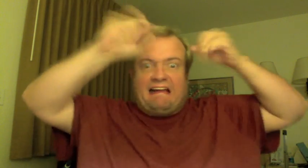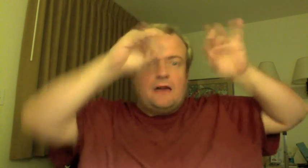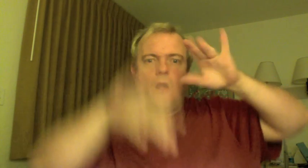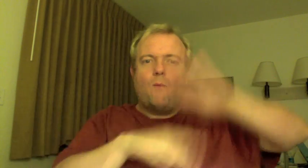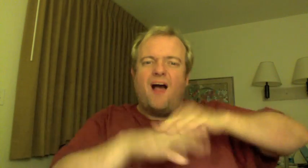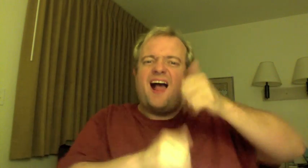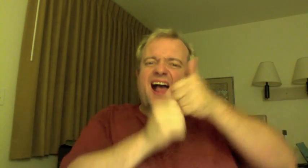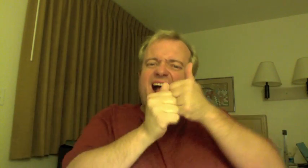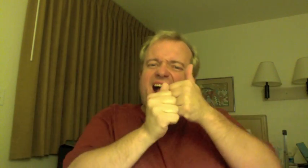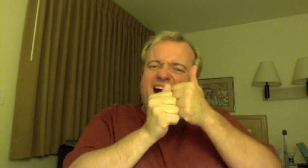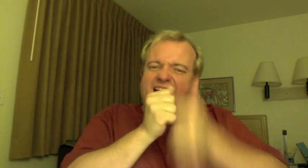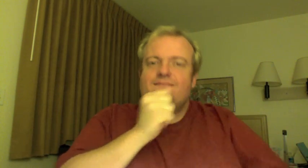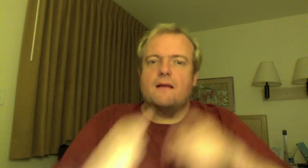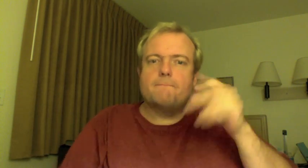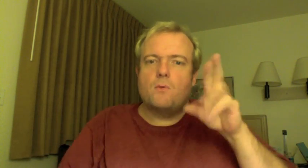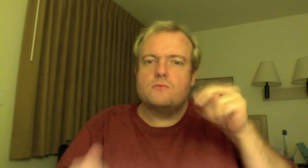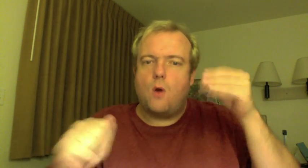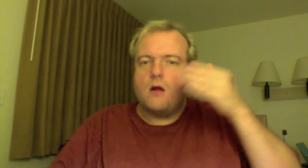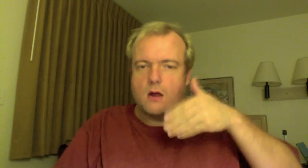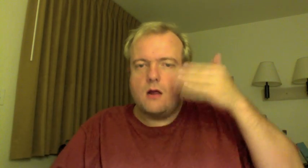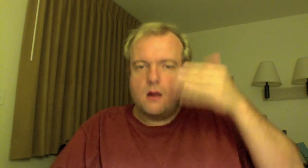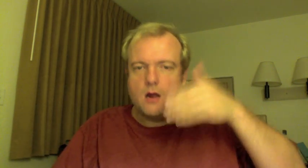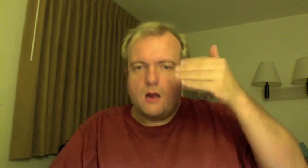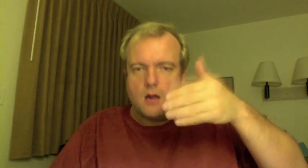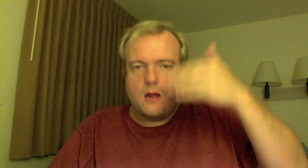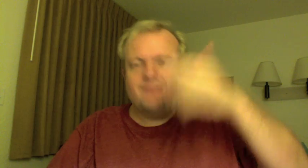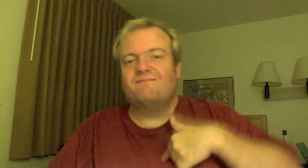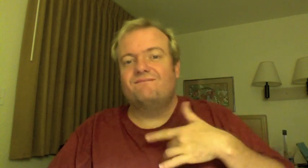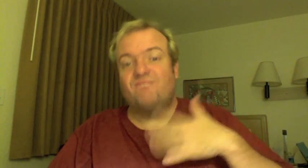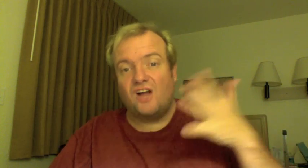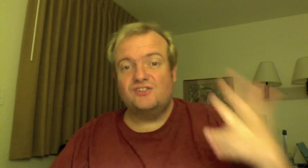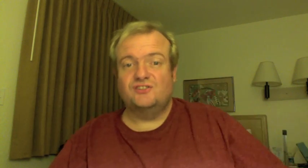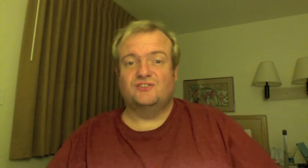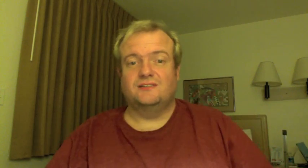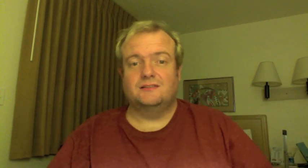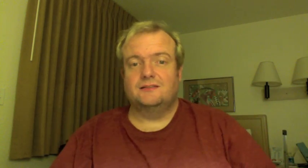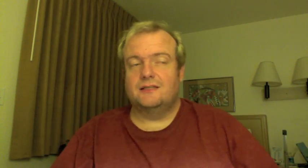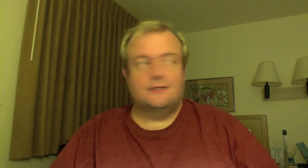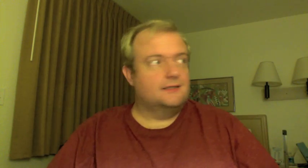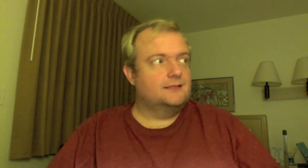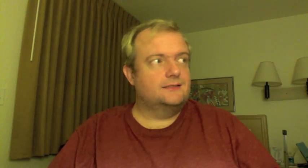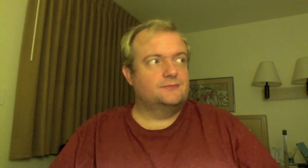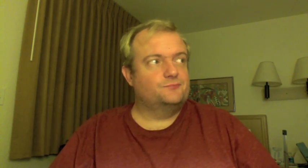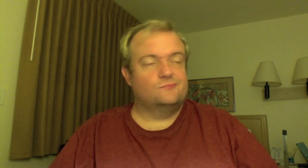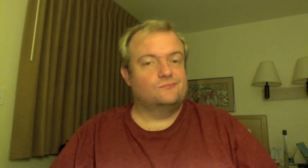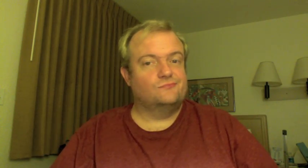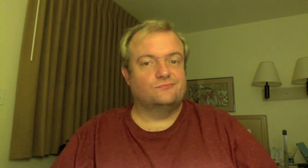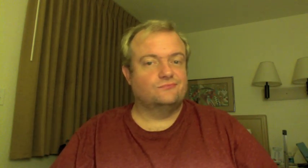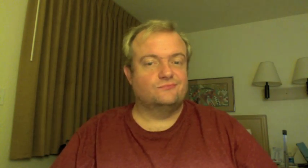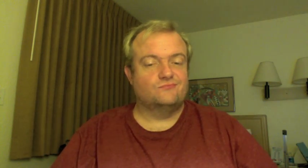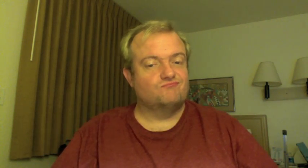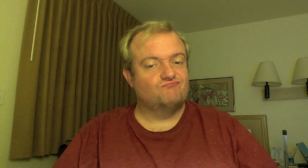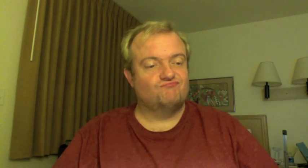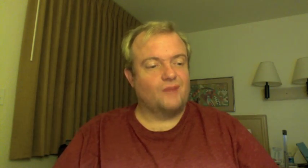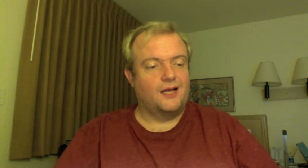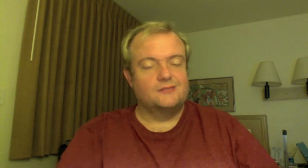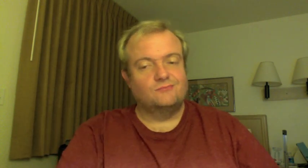safety defects, including tire blowouts, roof crush, gas tank explosions, and seatbelt and airbag failures. Call the Goldwater Law Firm